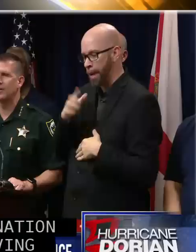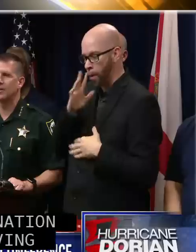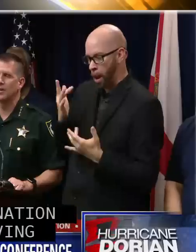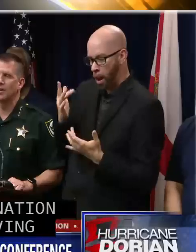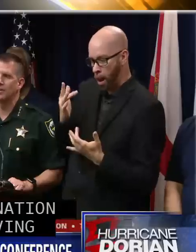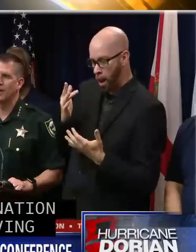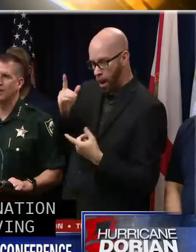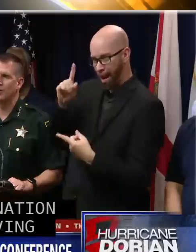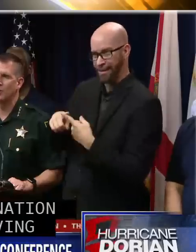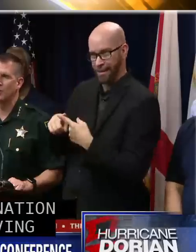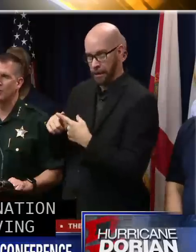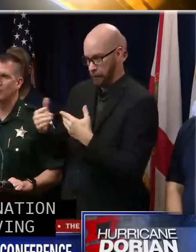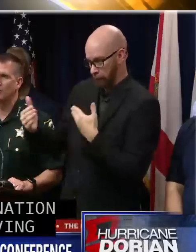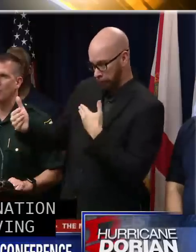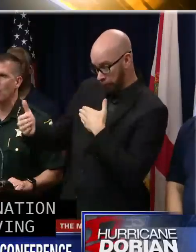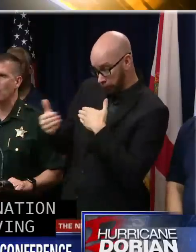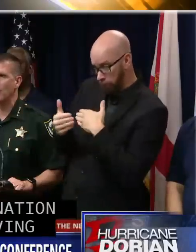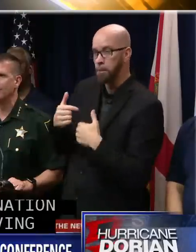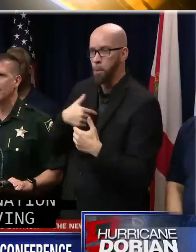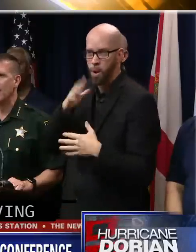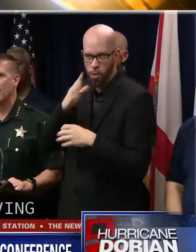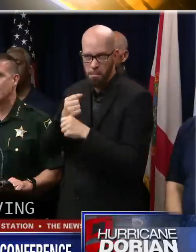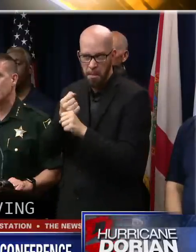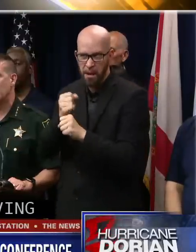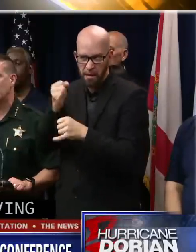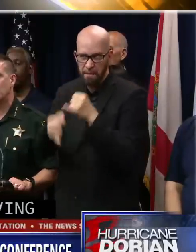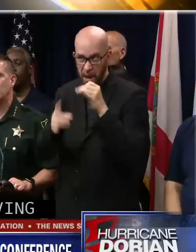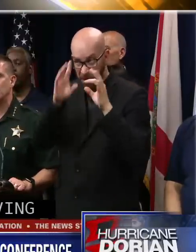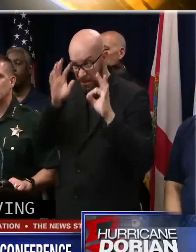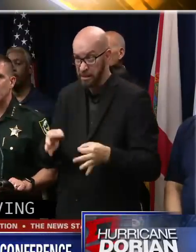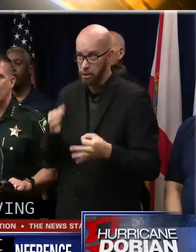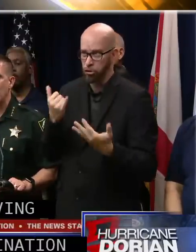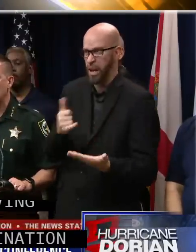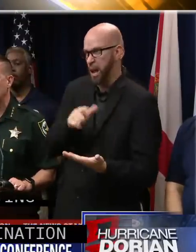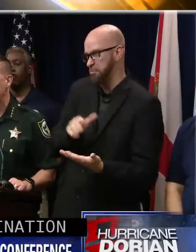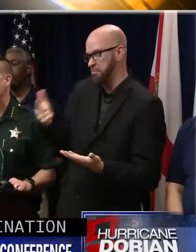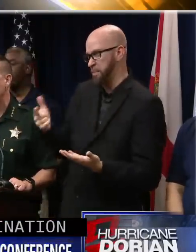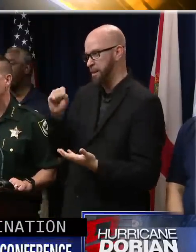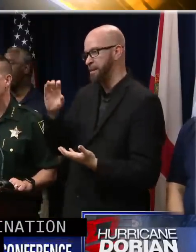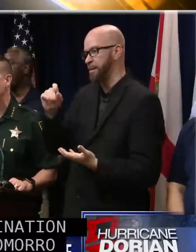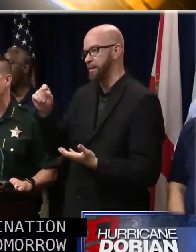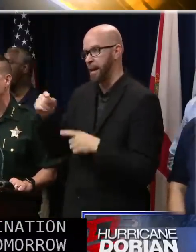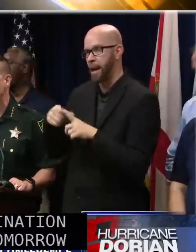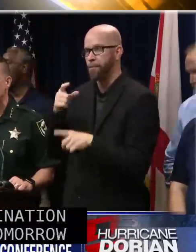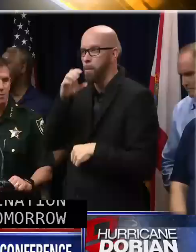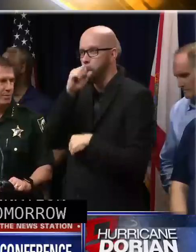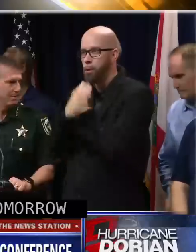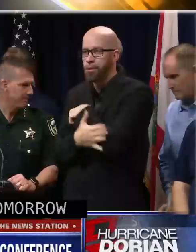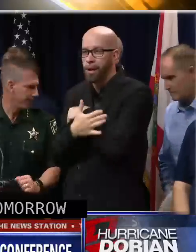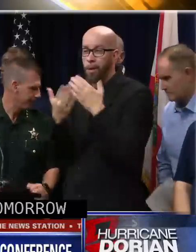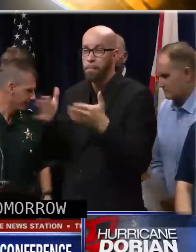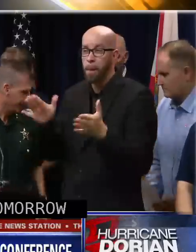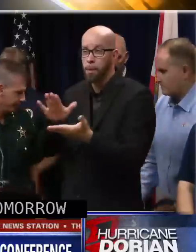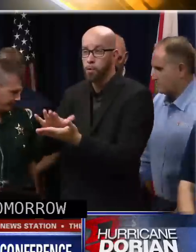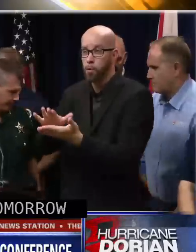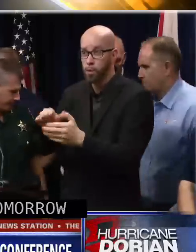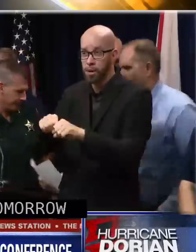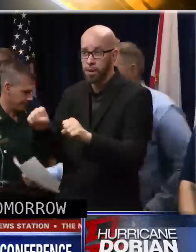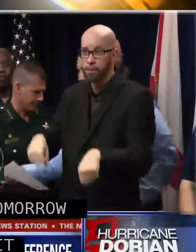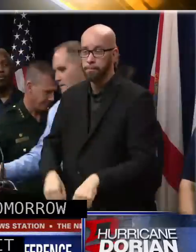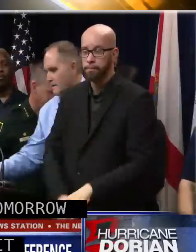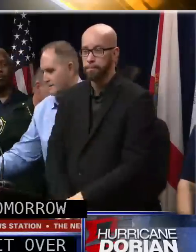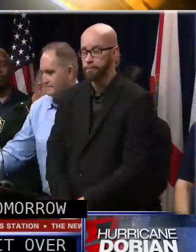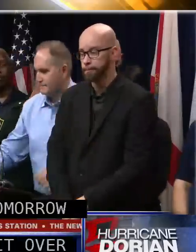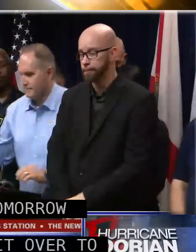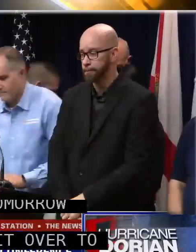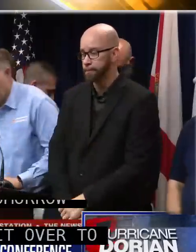determination later today or early tomorrow morning. And at this time, I'll turn it over to Scott Howitt from Orange County Public Schools.